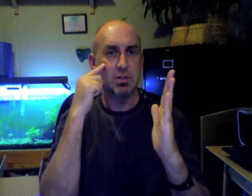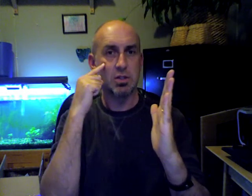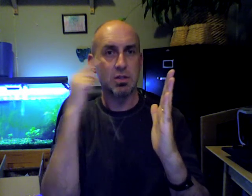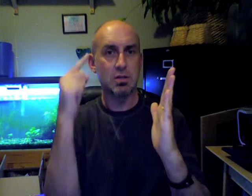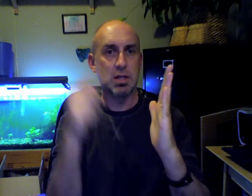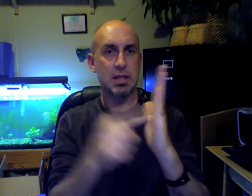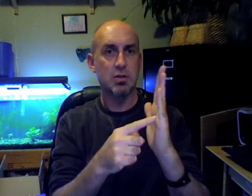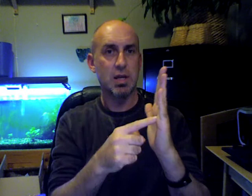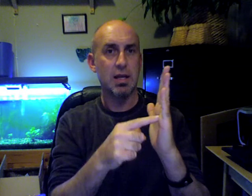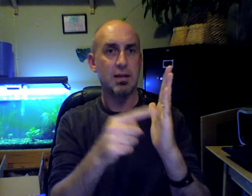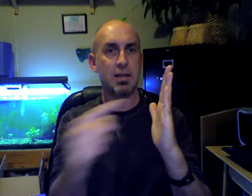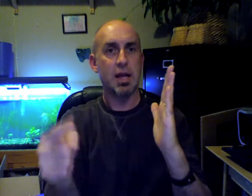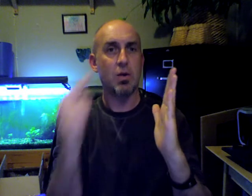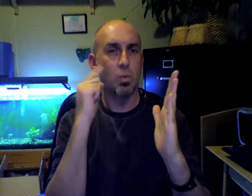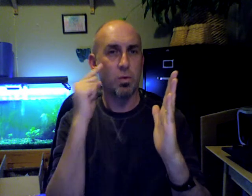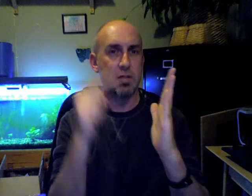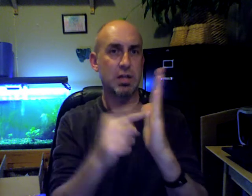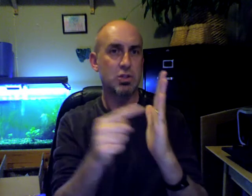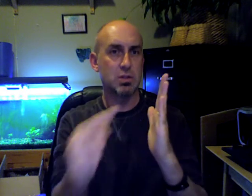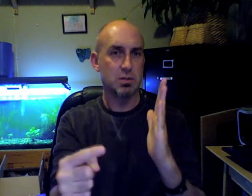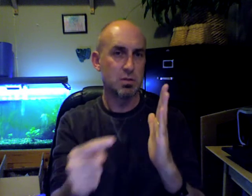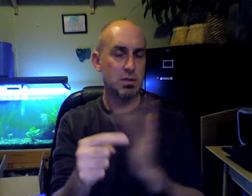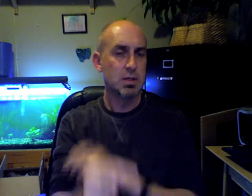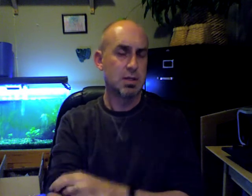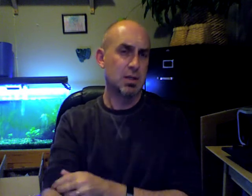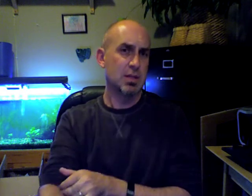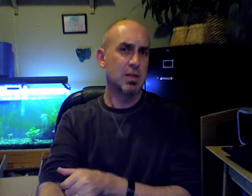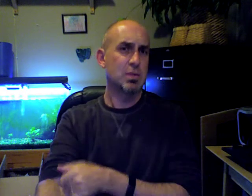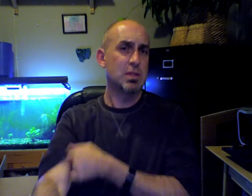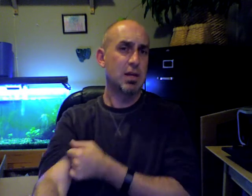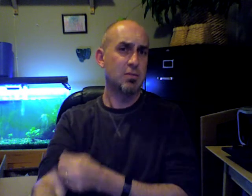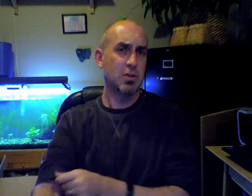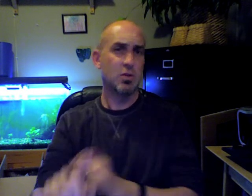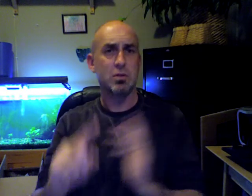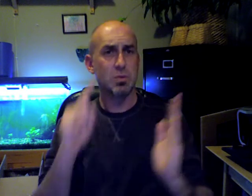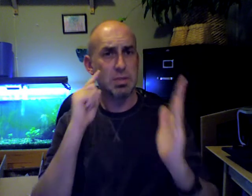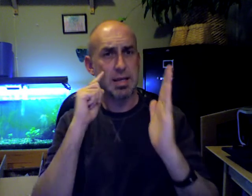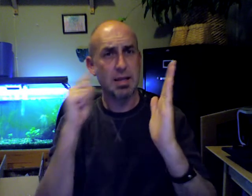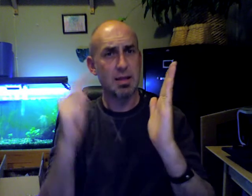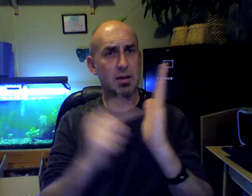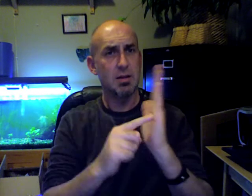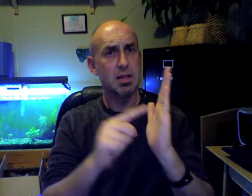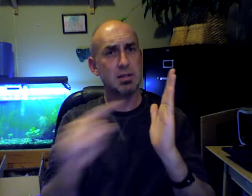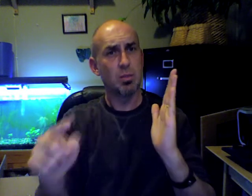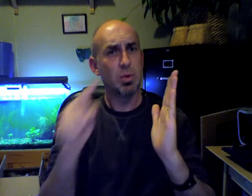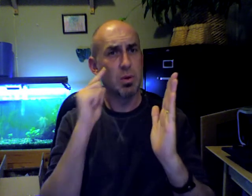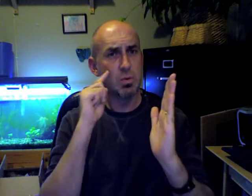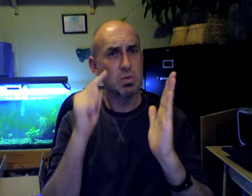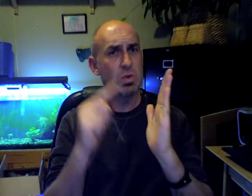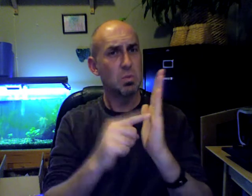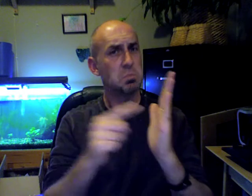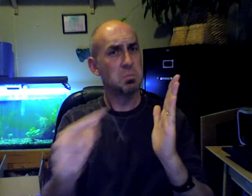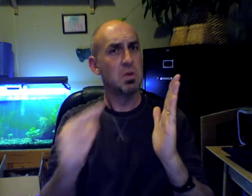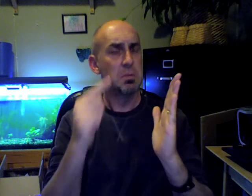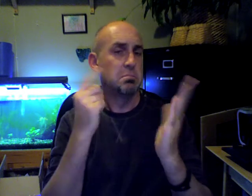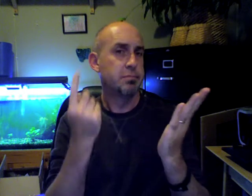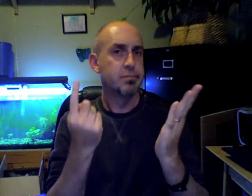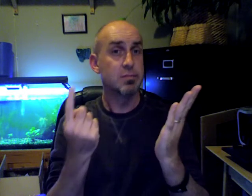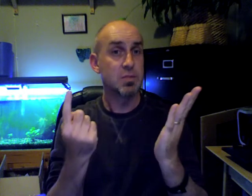here and then your hand and out, reflection. I think it was a deaf adult who was signing that on ASL Pro, so just